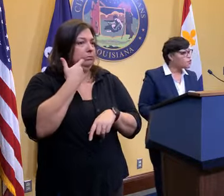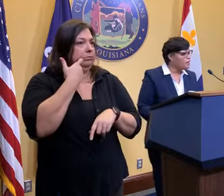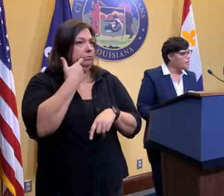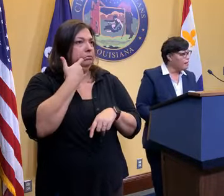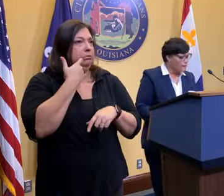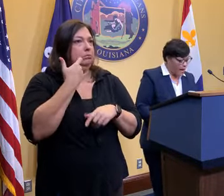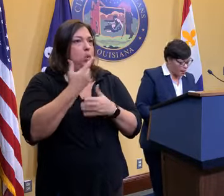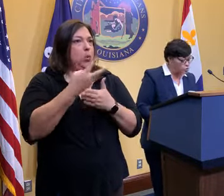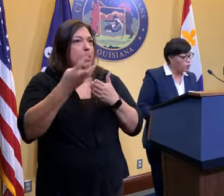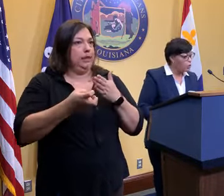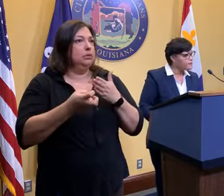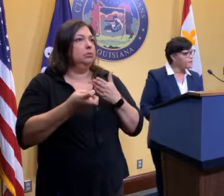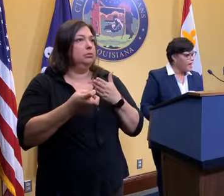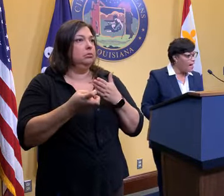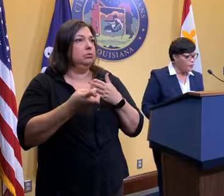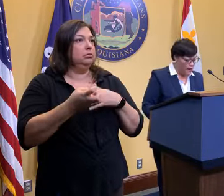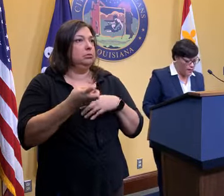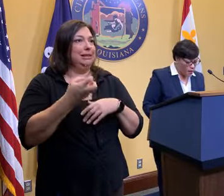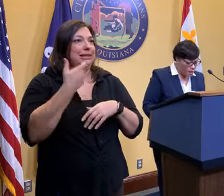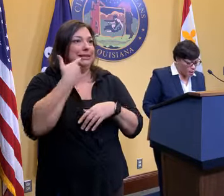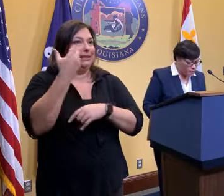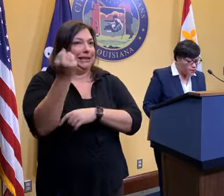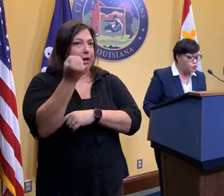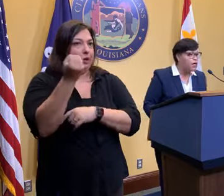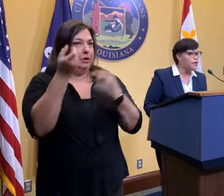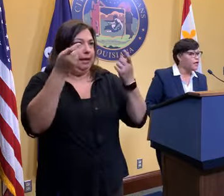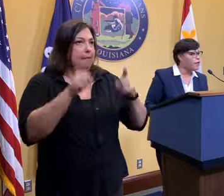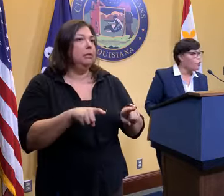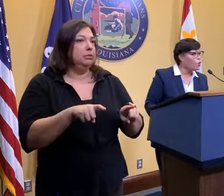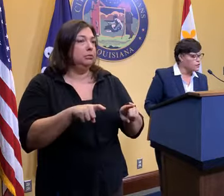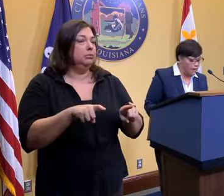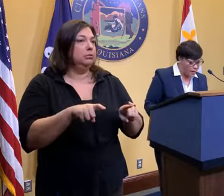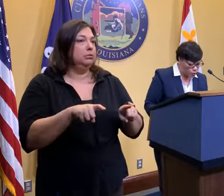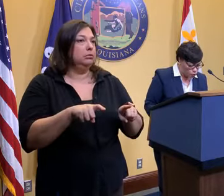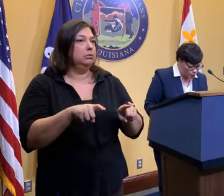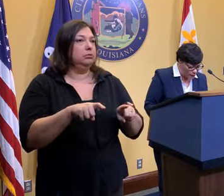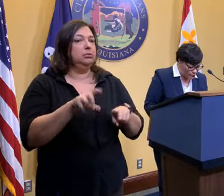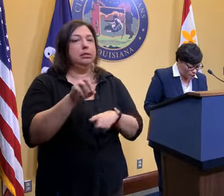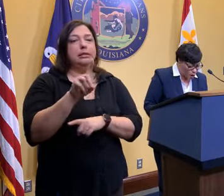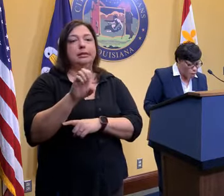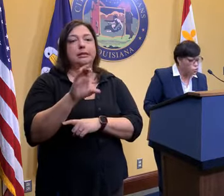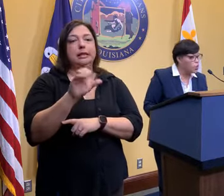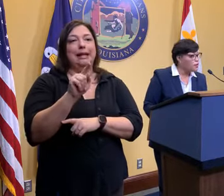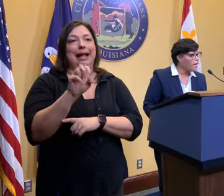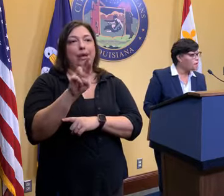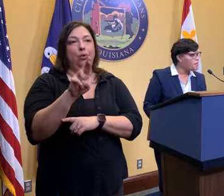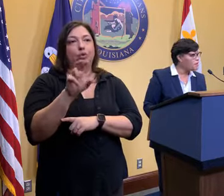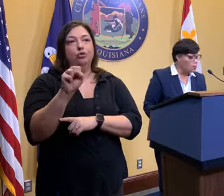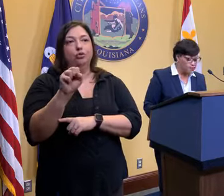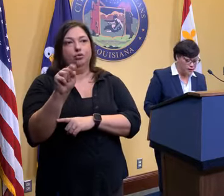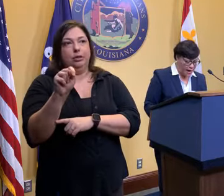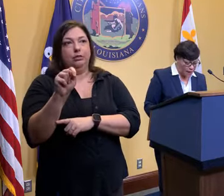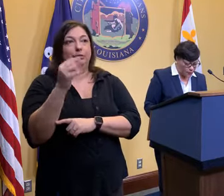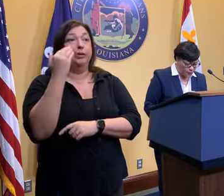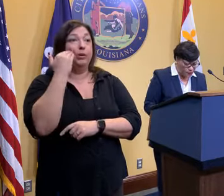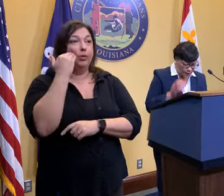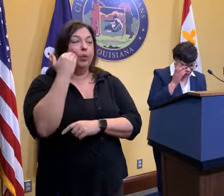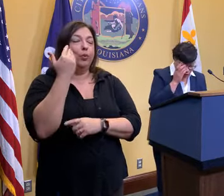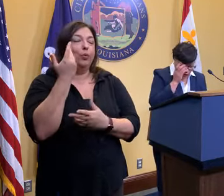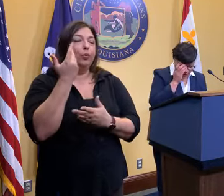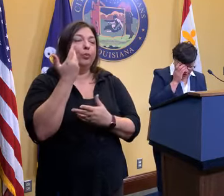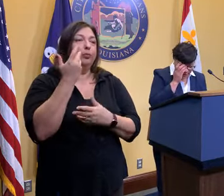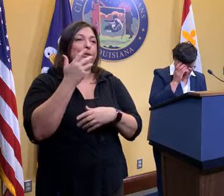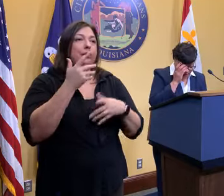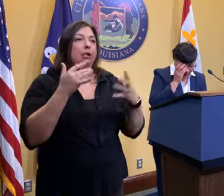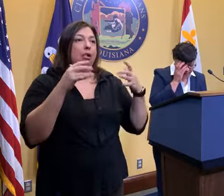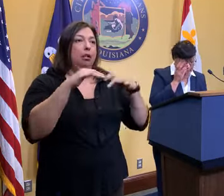this weekend, actually on Saturday of this weekend on Decatur Street. You know, like me, there was a gathering on Decatur